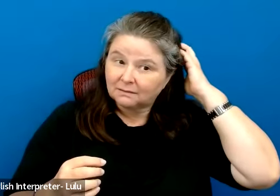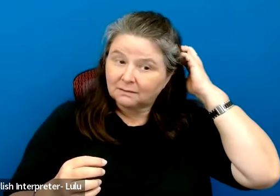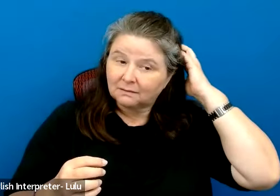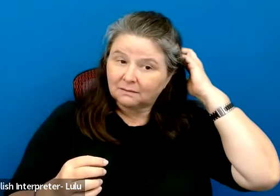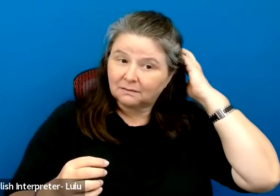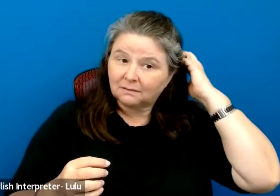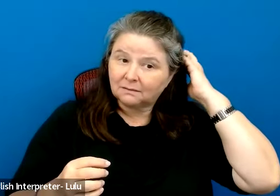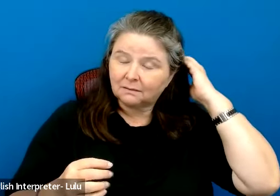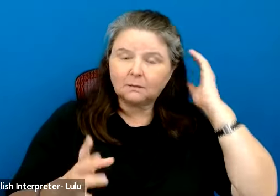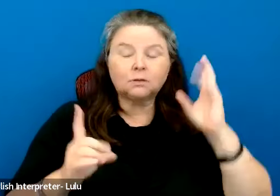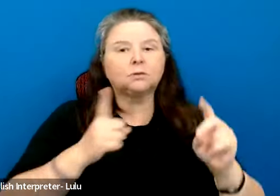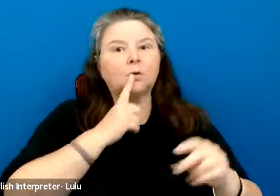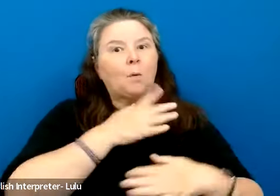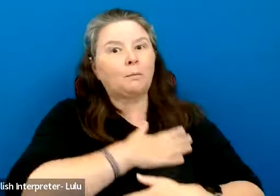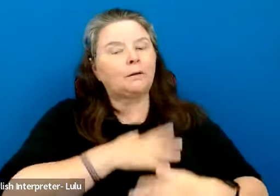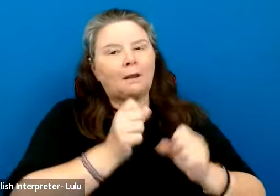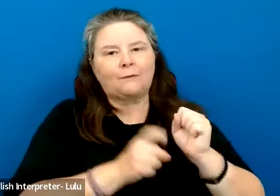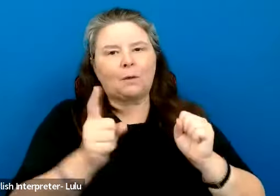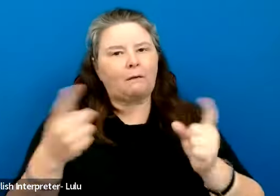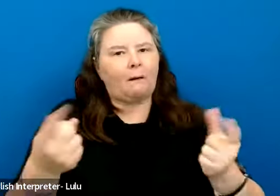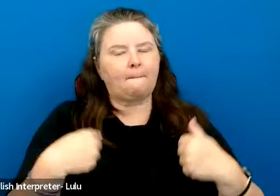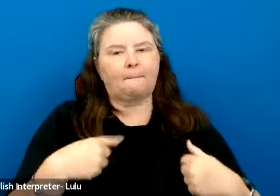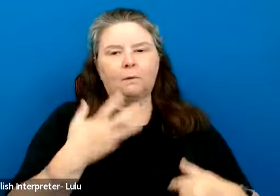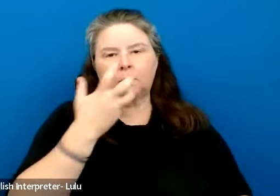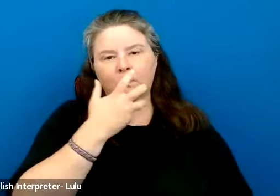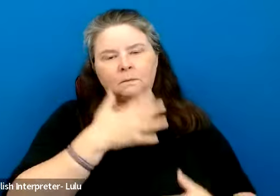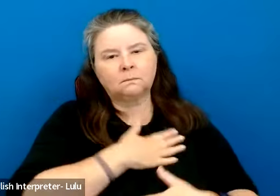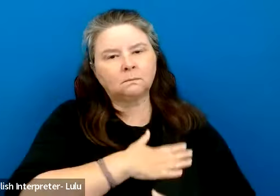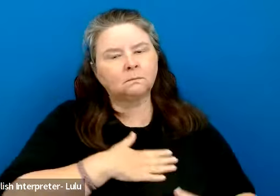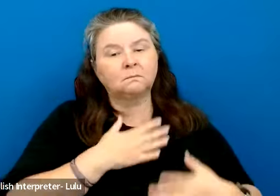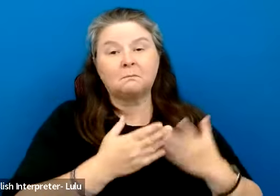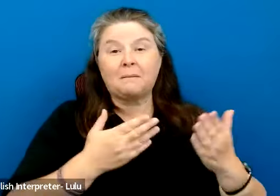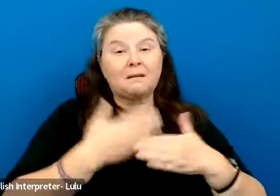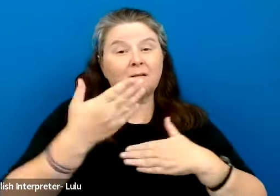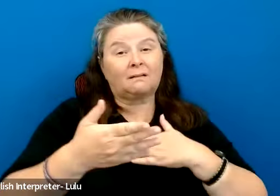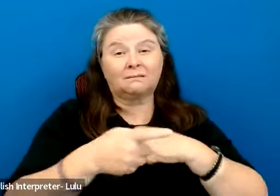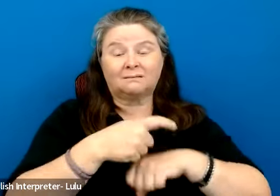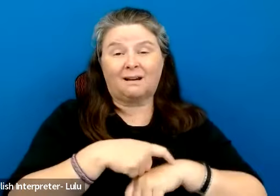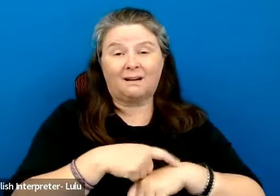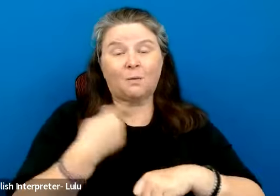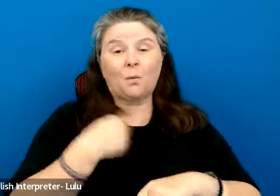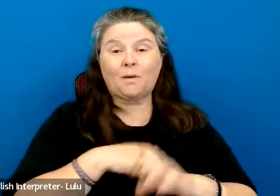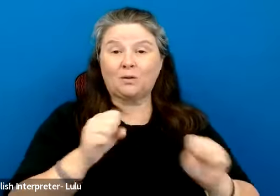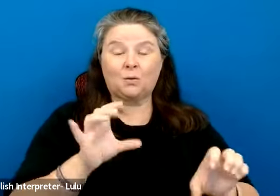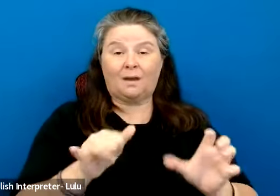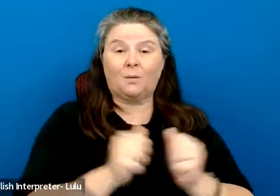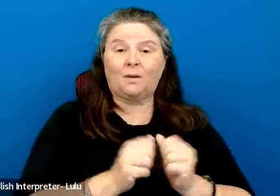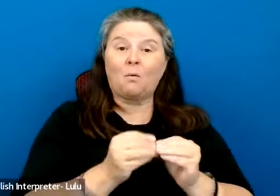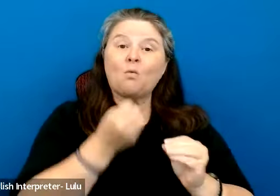was, I so appreciate everybody that came out. Maybe next time we